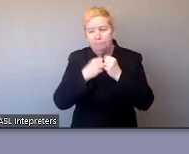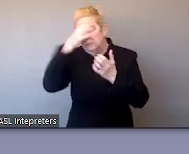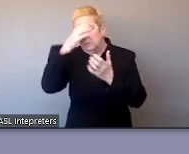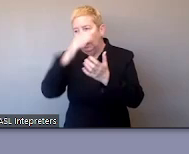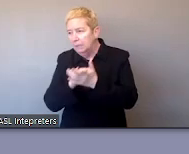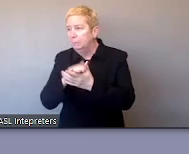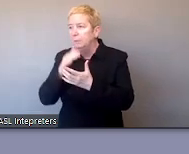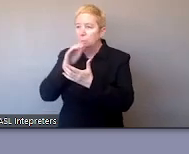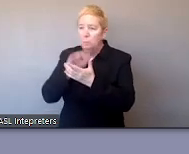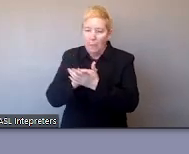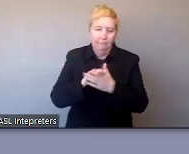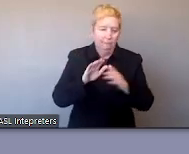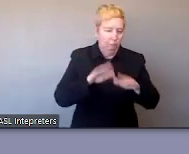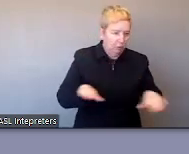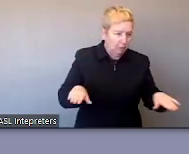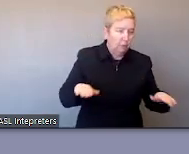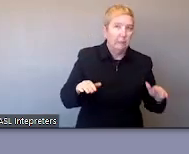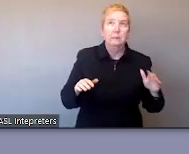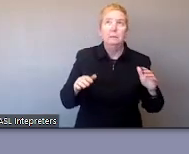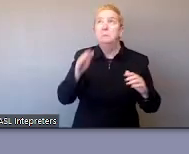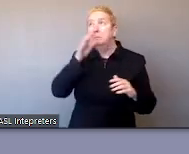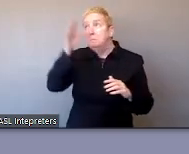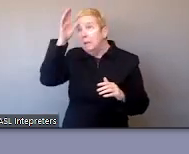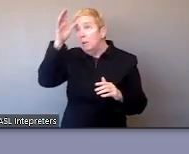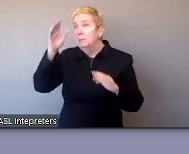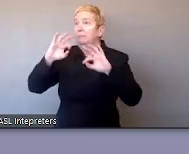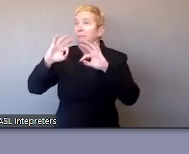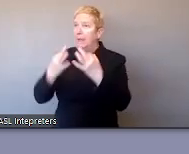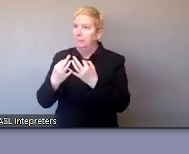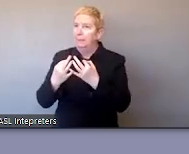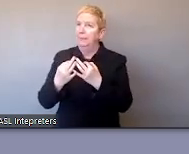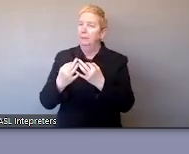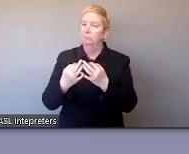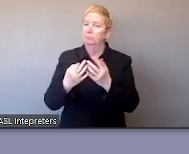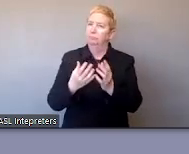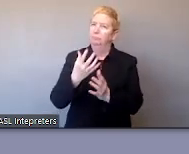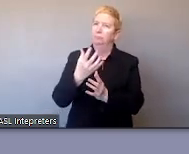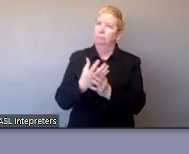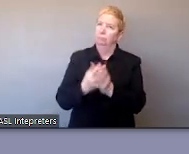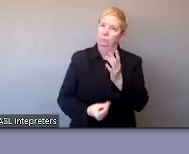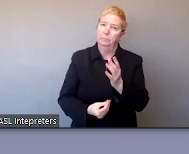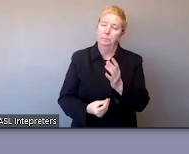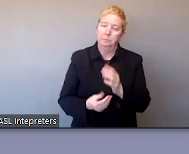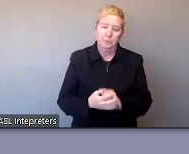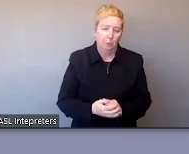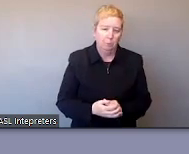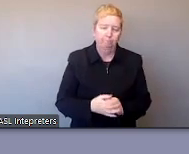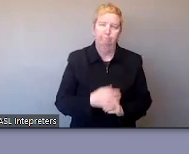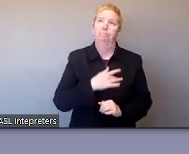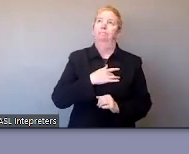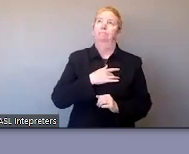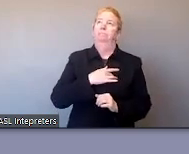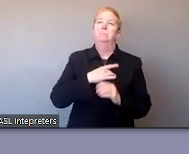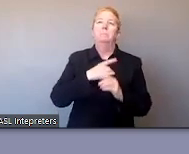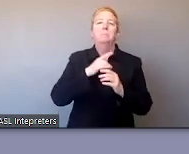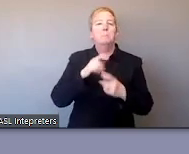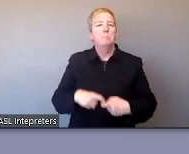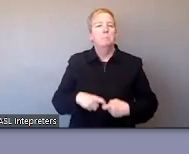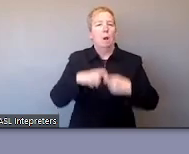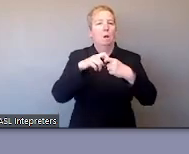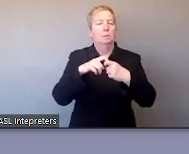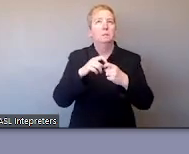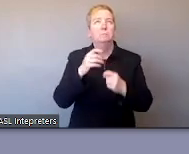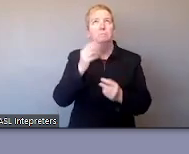wives, children, parents, other family members. Let's just pause in remembrance on this 2-year anniversary